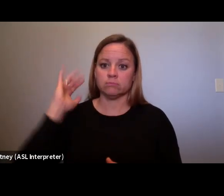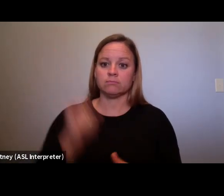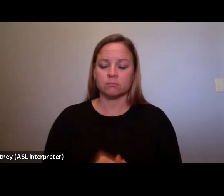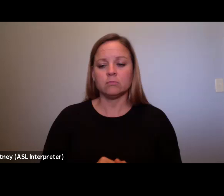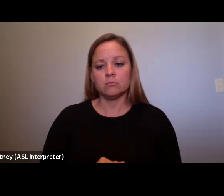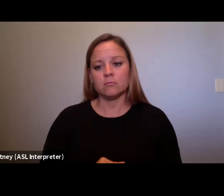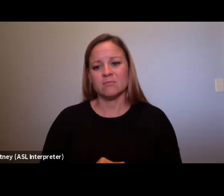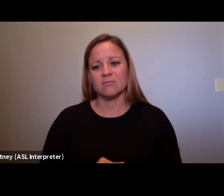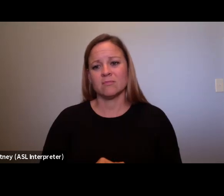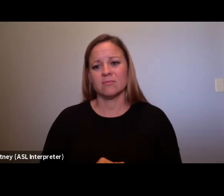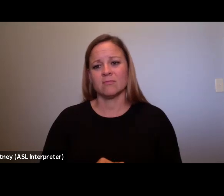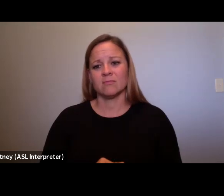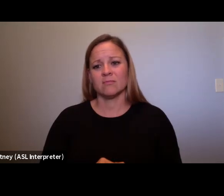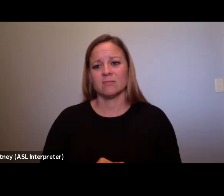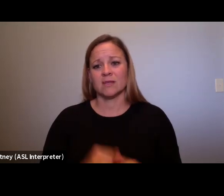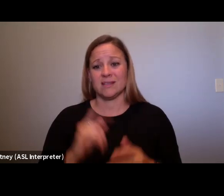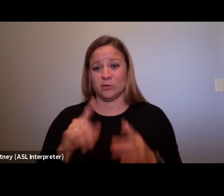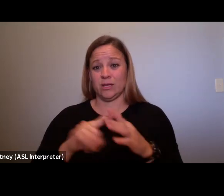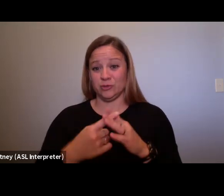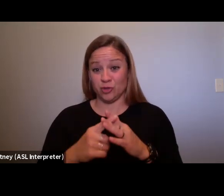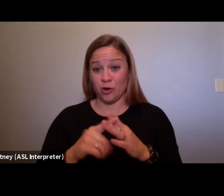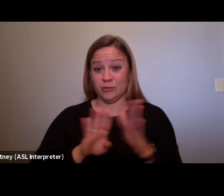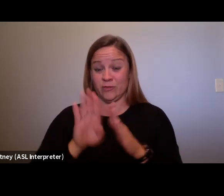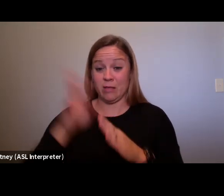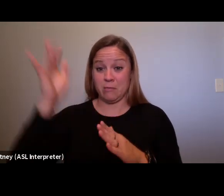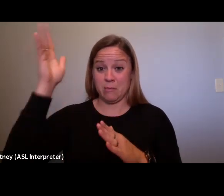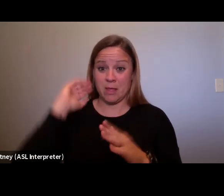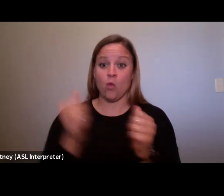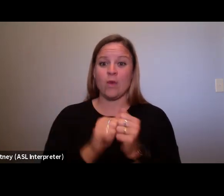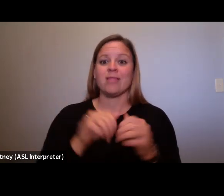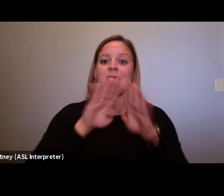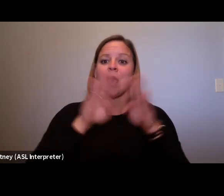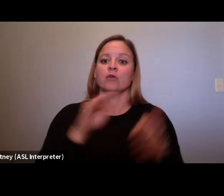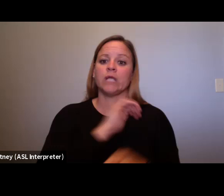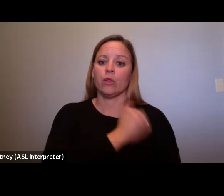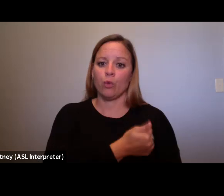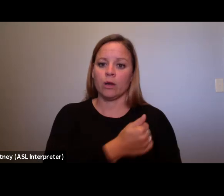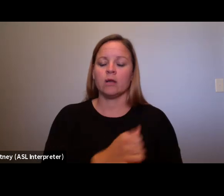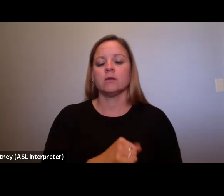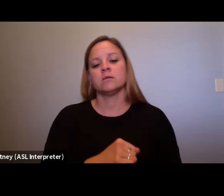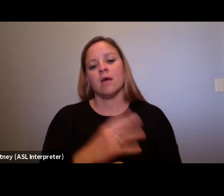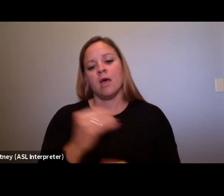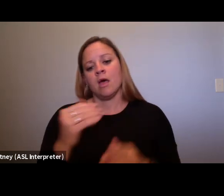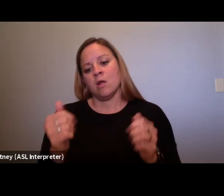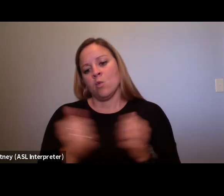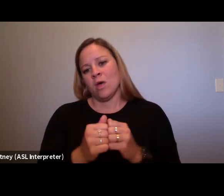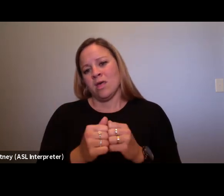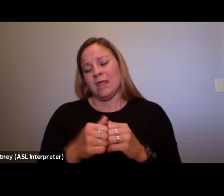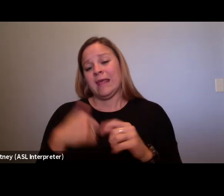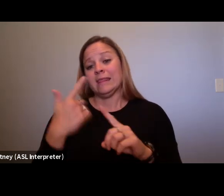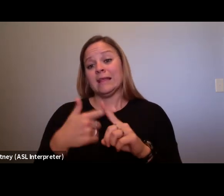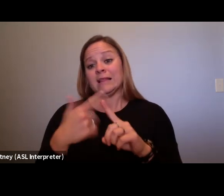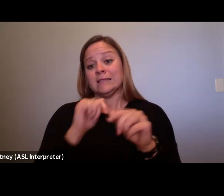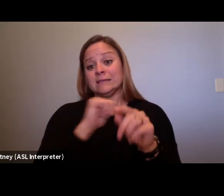that's where those relationships started to develop with the housing authorities and with the leasing